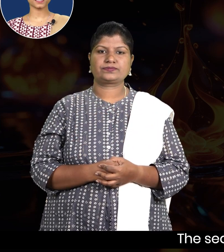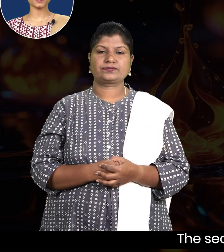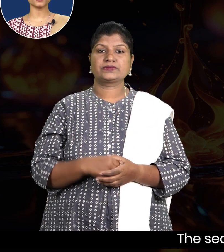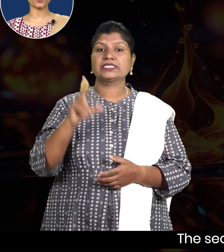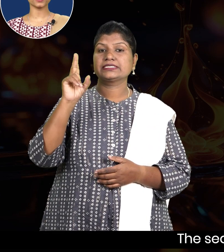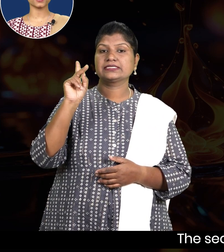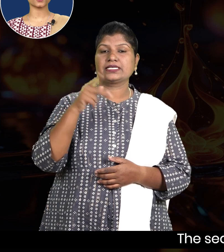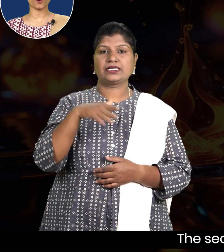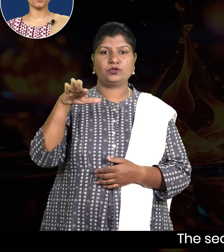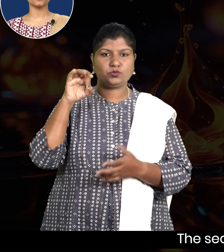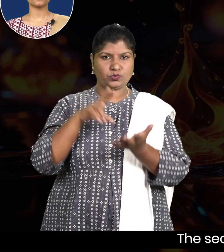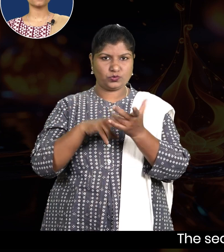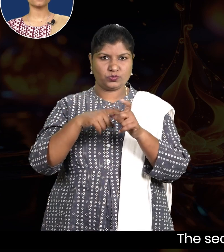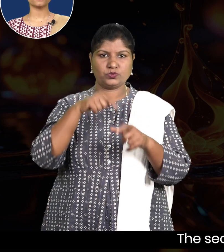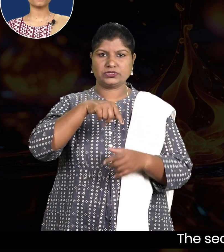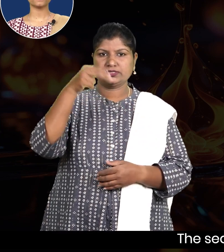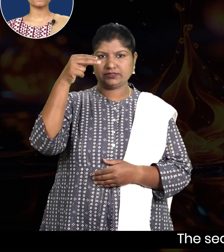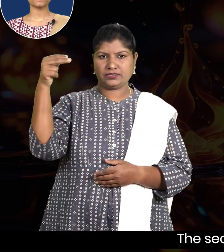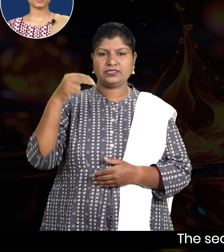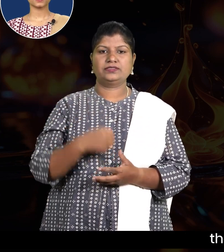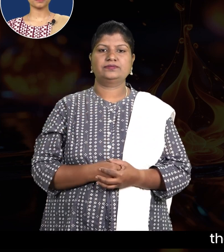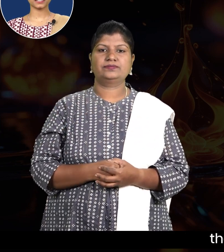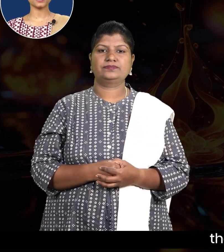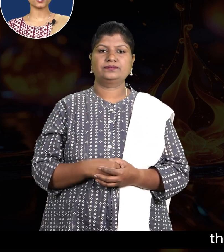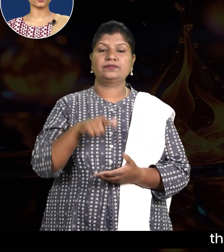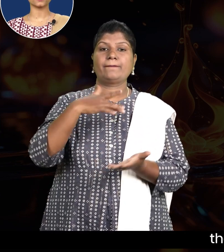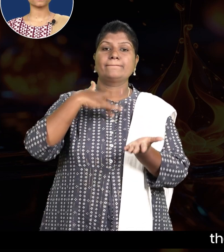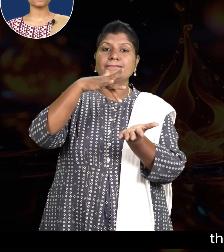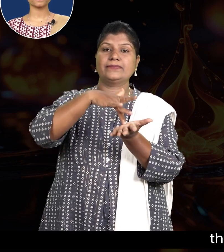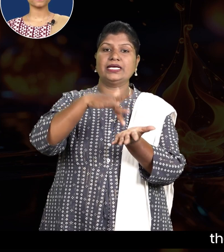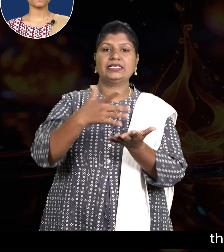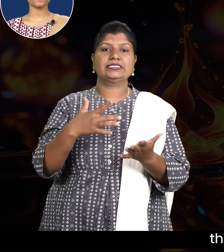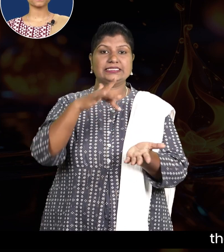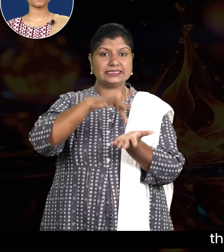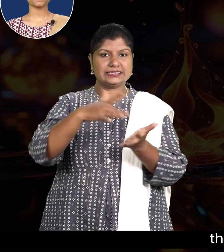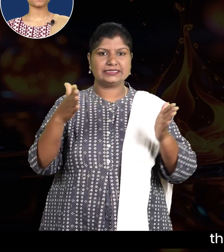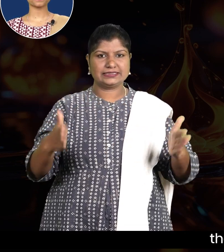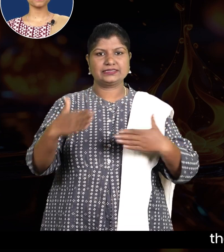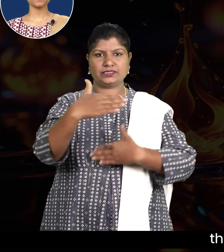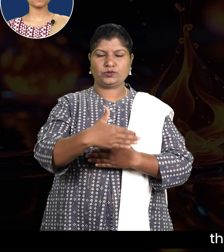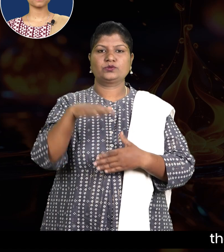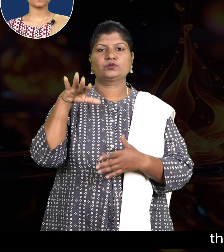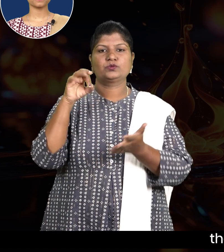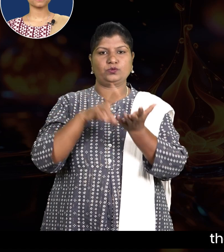The second zone is called the middle zone.